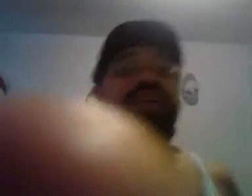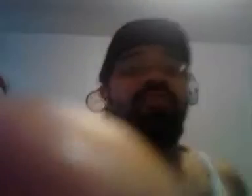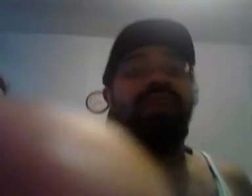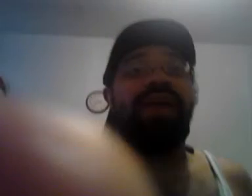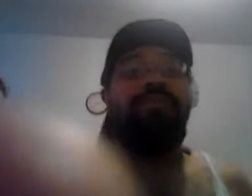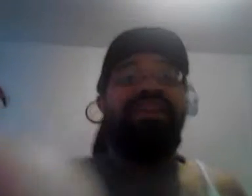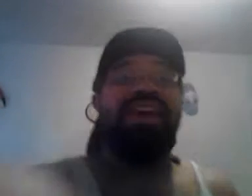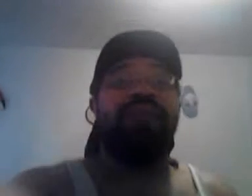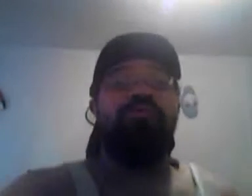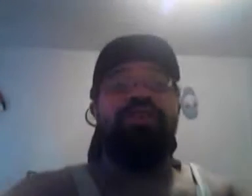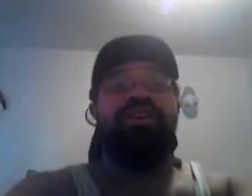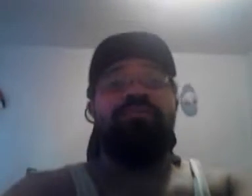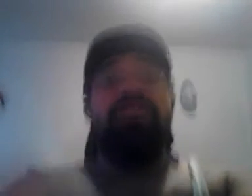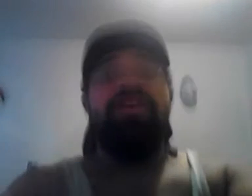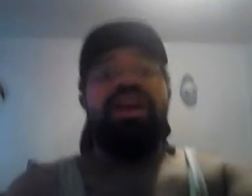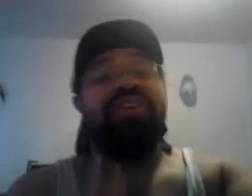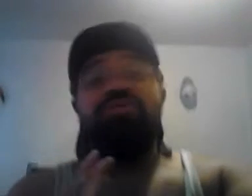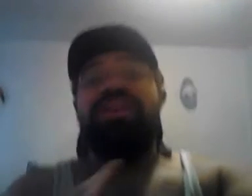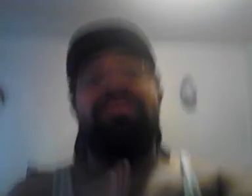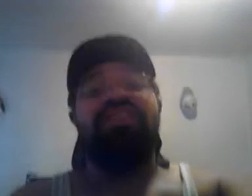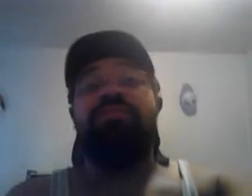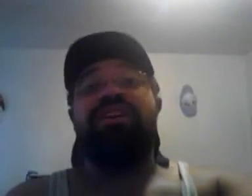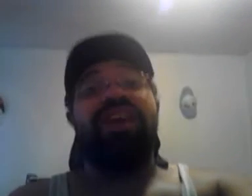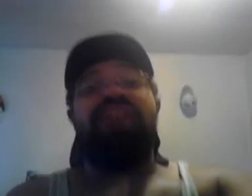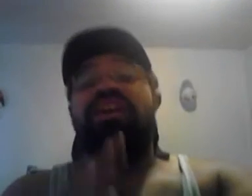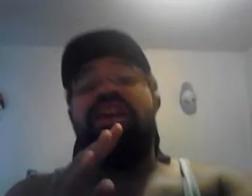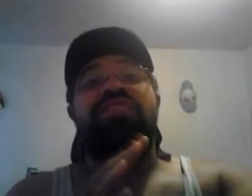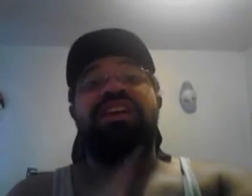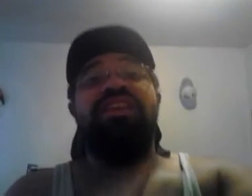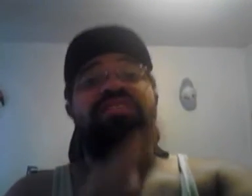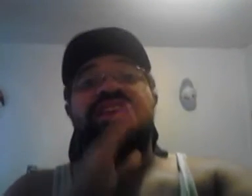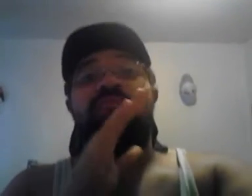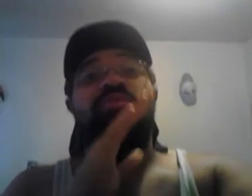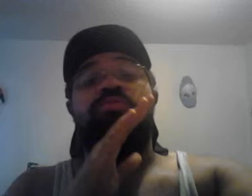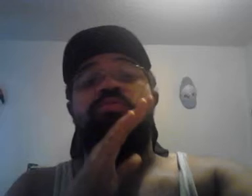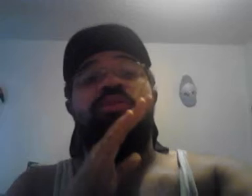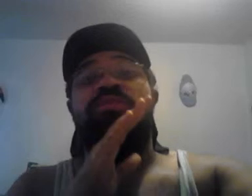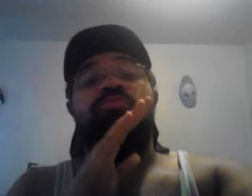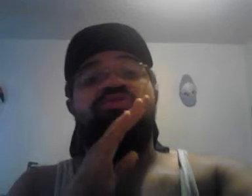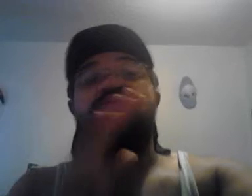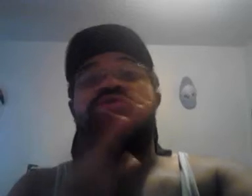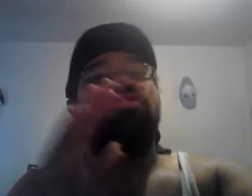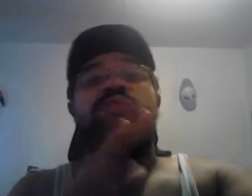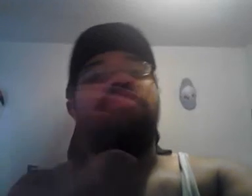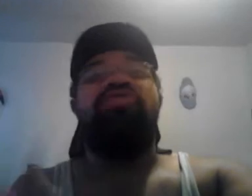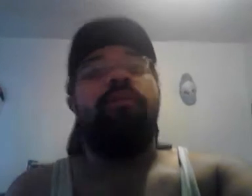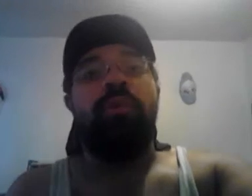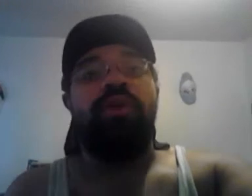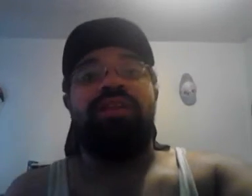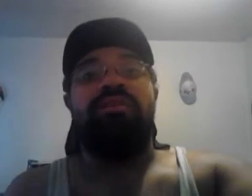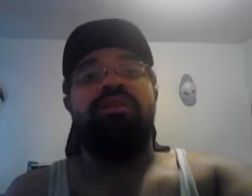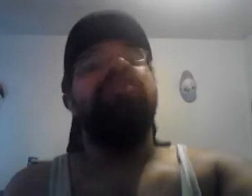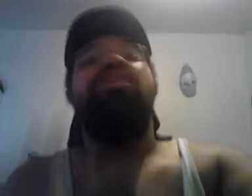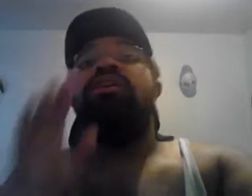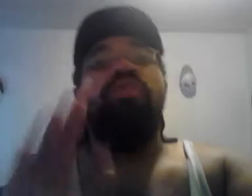what happened to Cat Williams. And you can't tell me, Cat, everything he said was so much on point. Once you